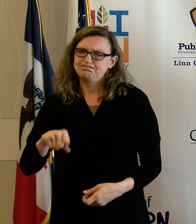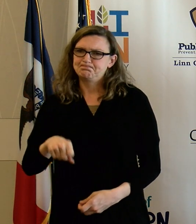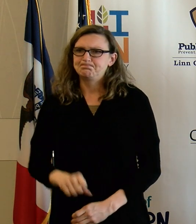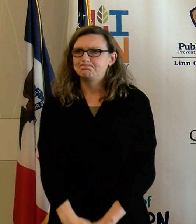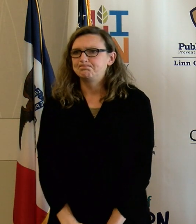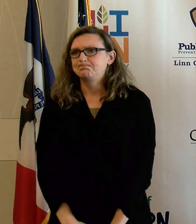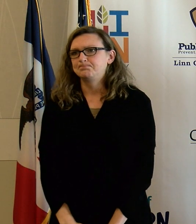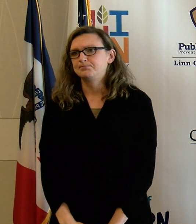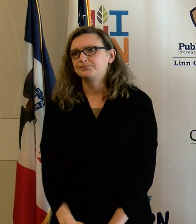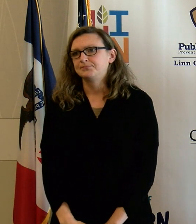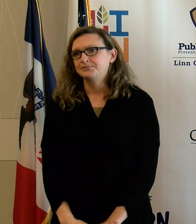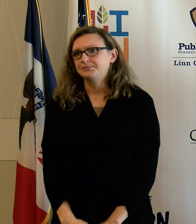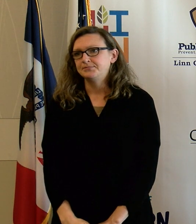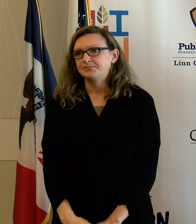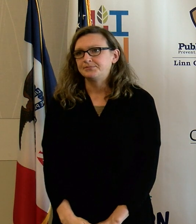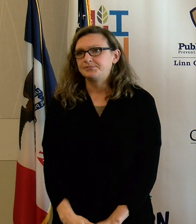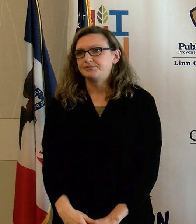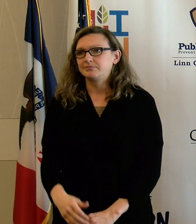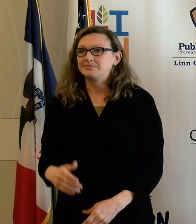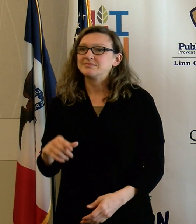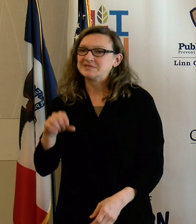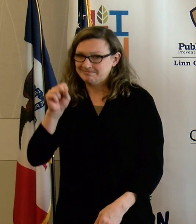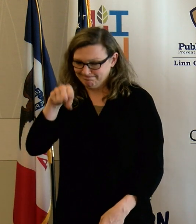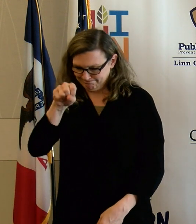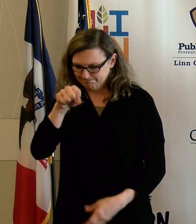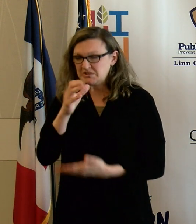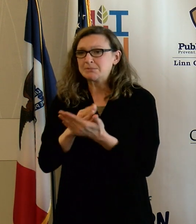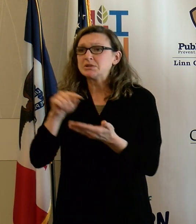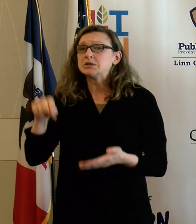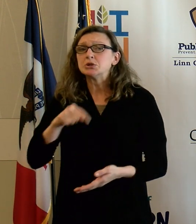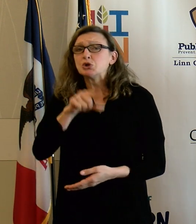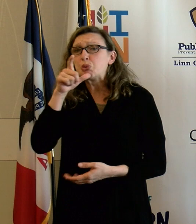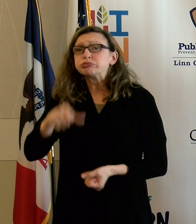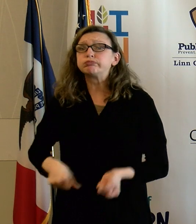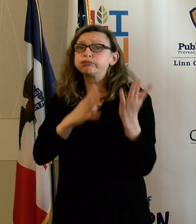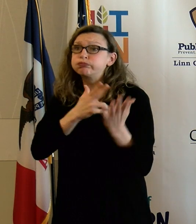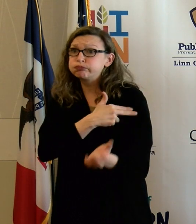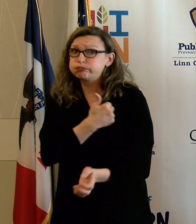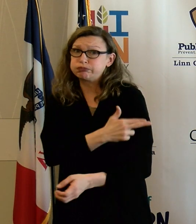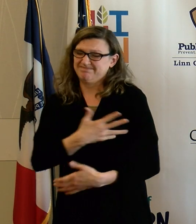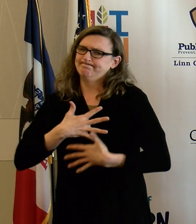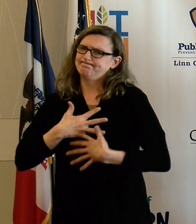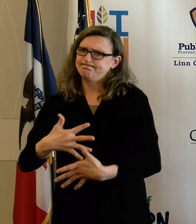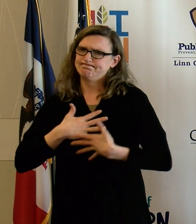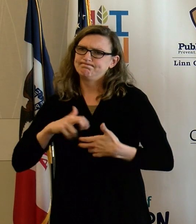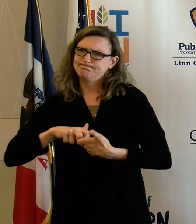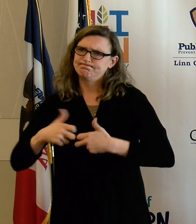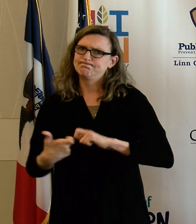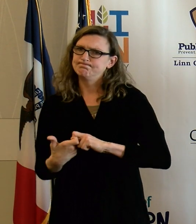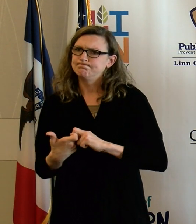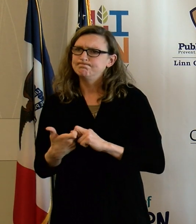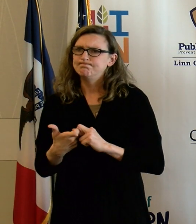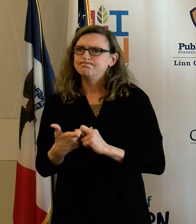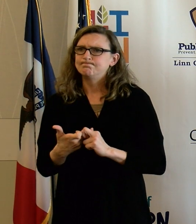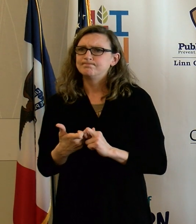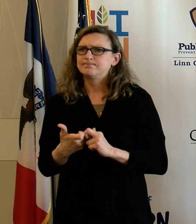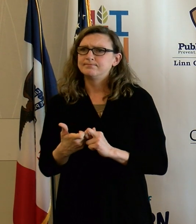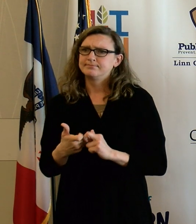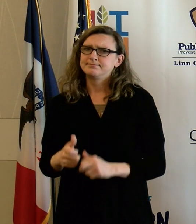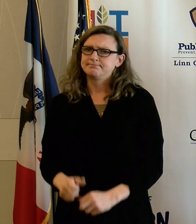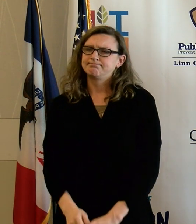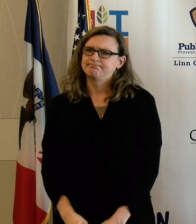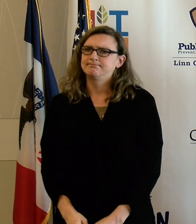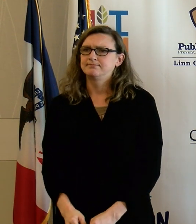on ventilators in critical condition. And while our hearts break for those individuals and